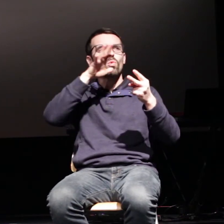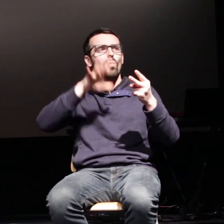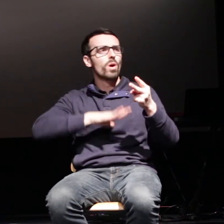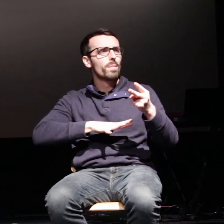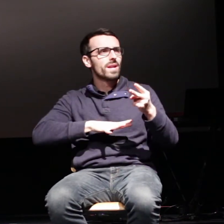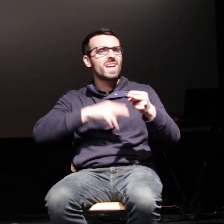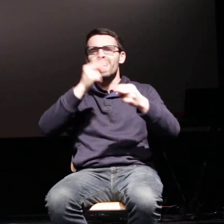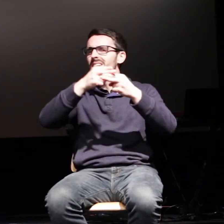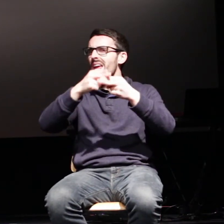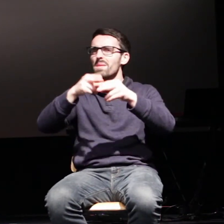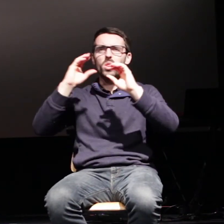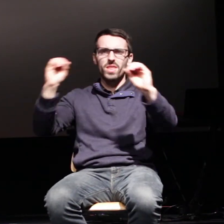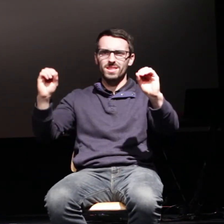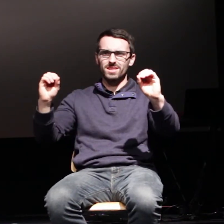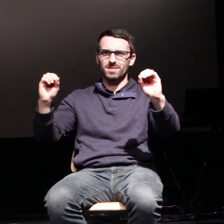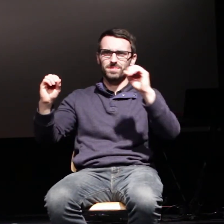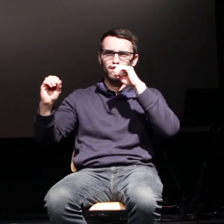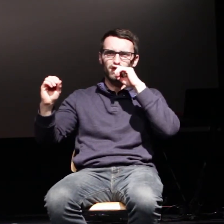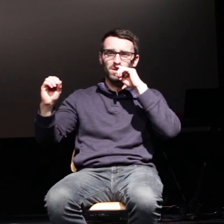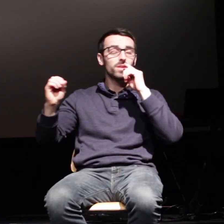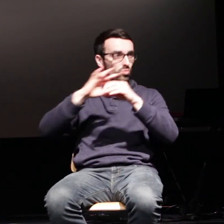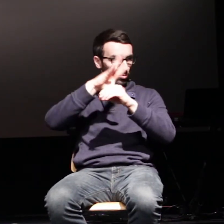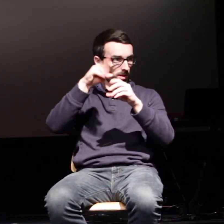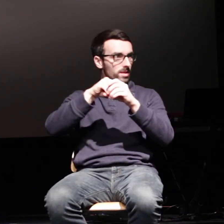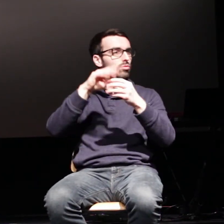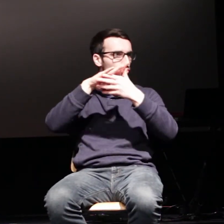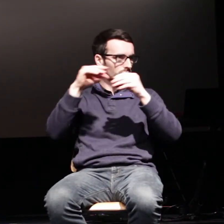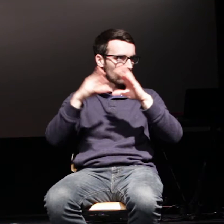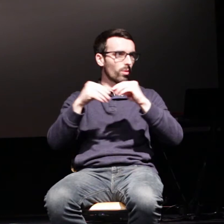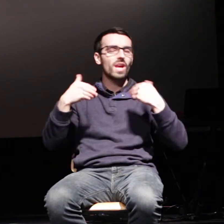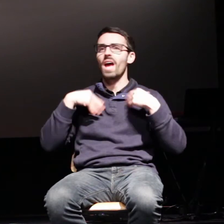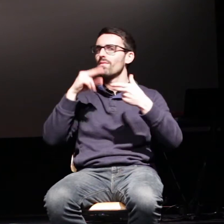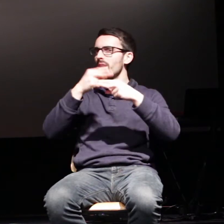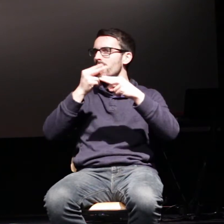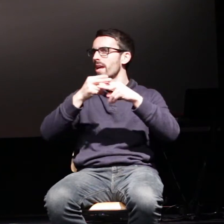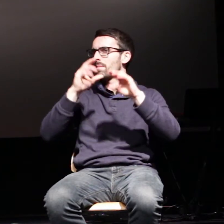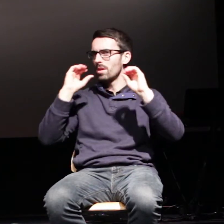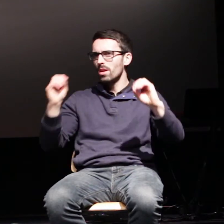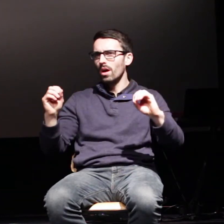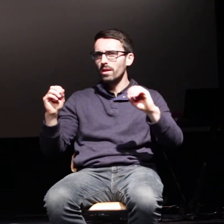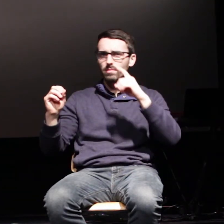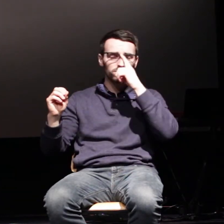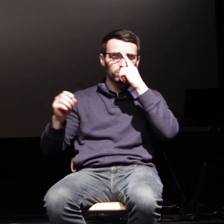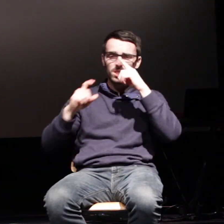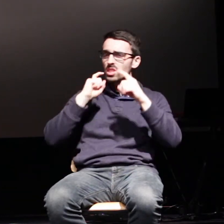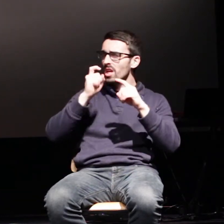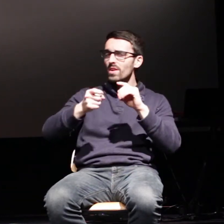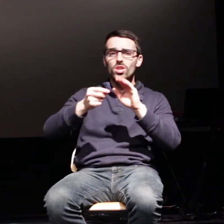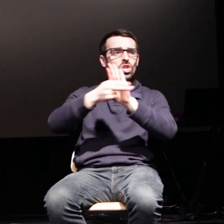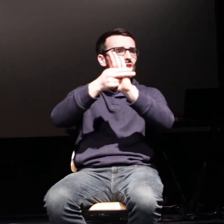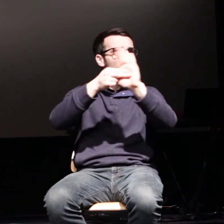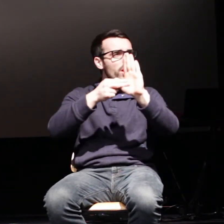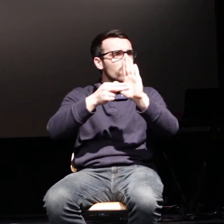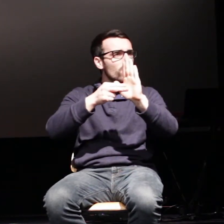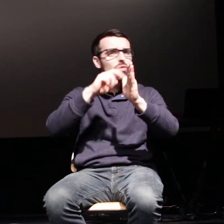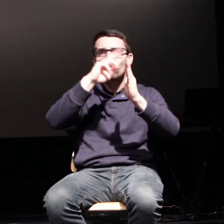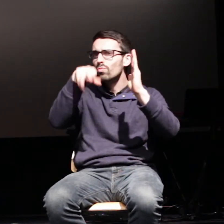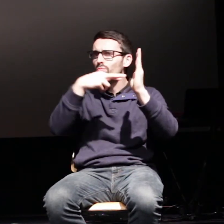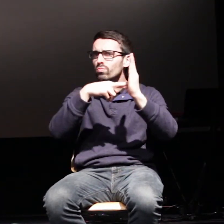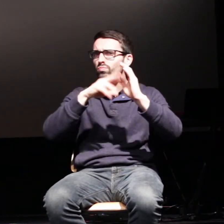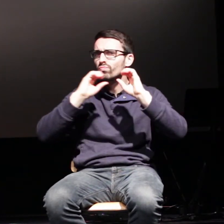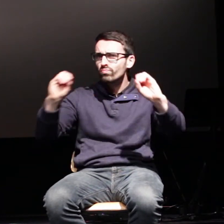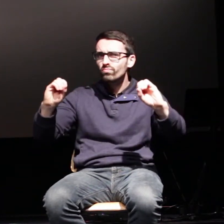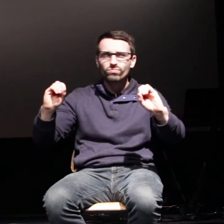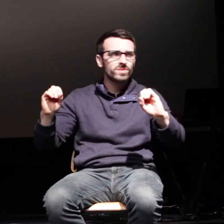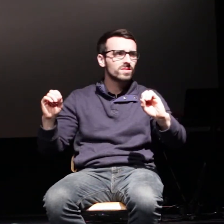call her Nameless Woman because in the story, literally, she is a nameless woman. We're never given her name. She doesn't have a title or a position.